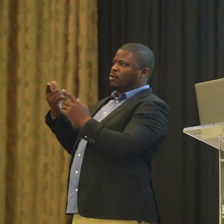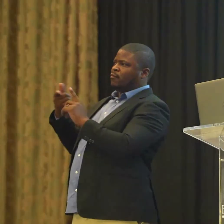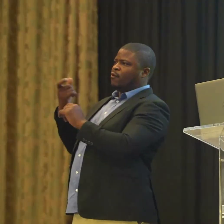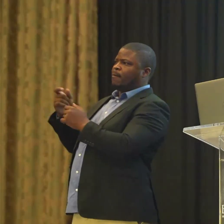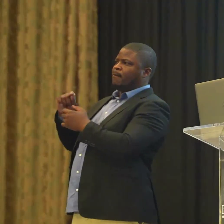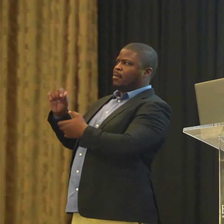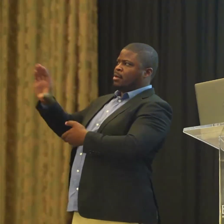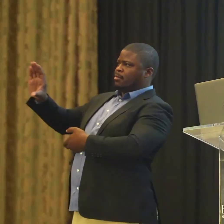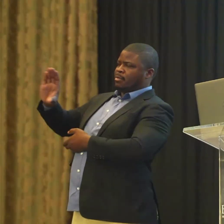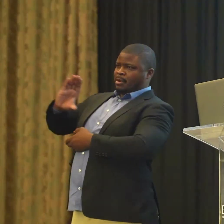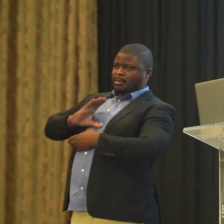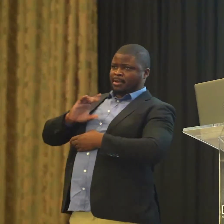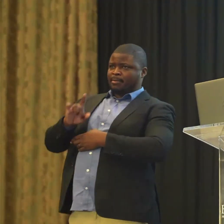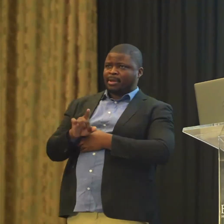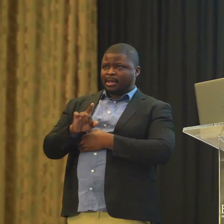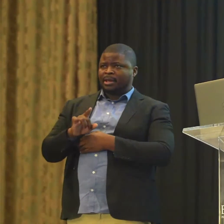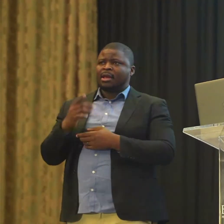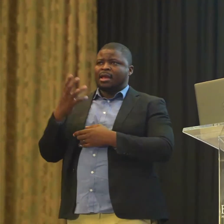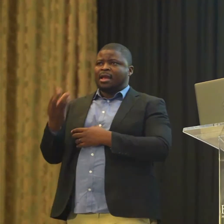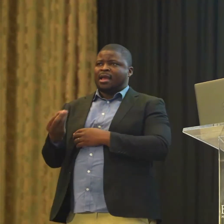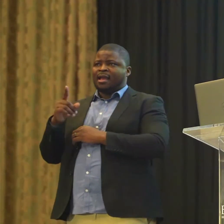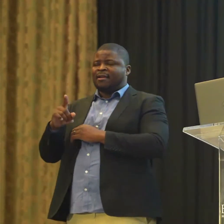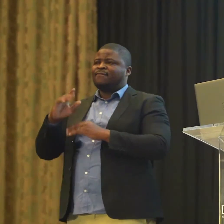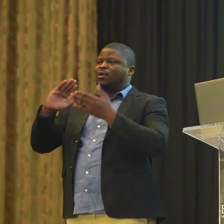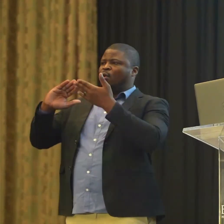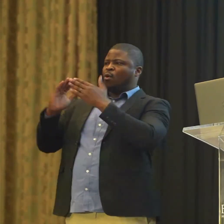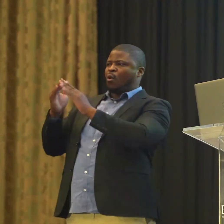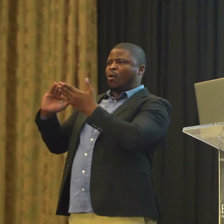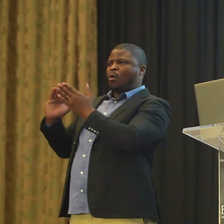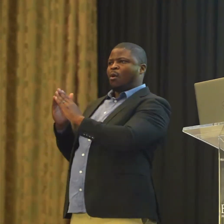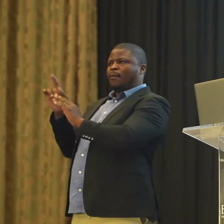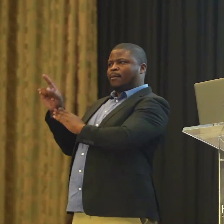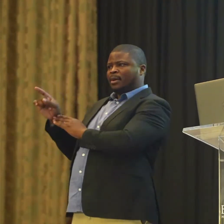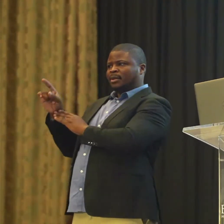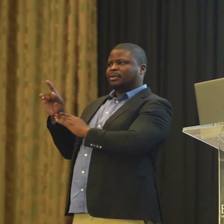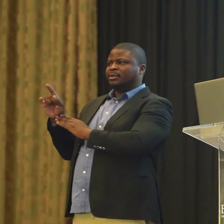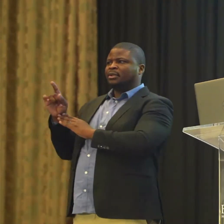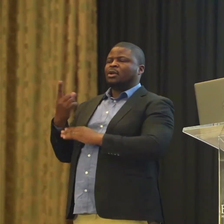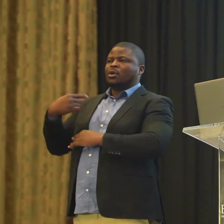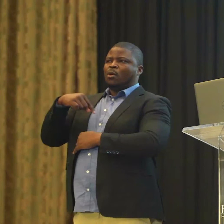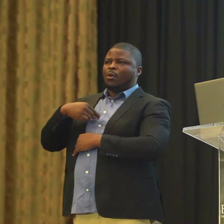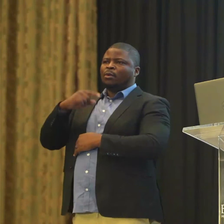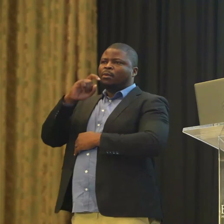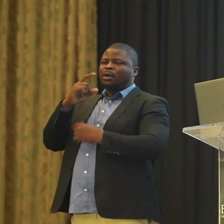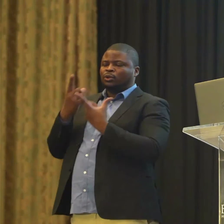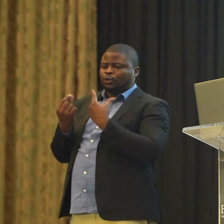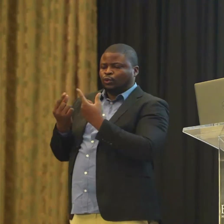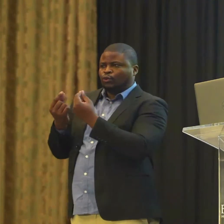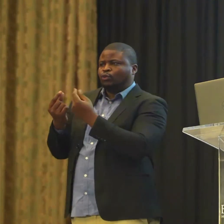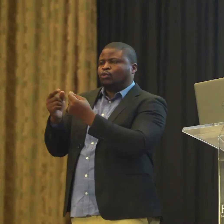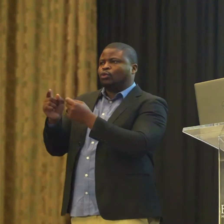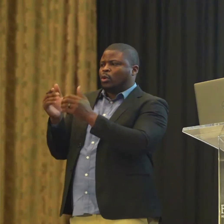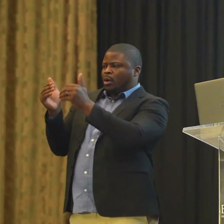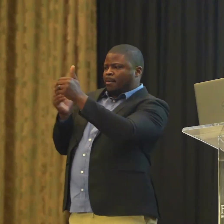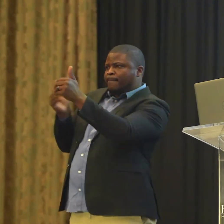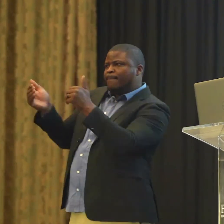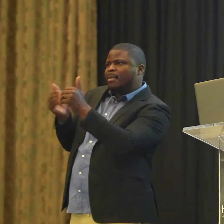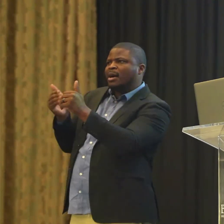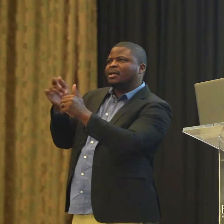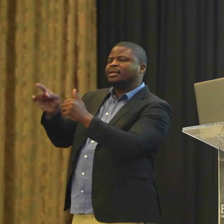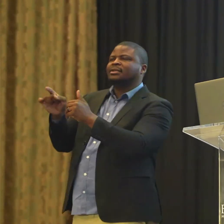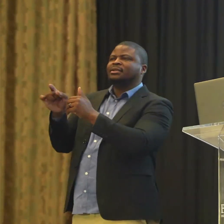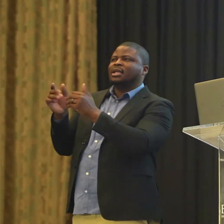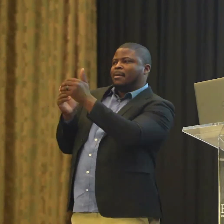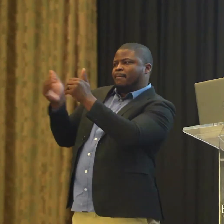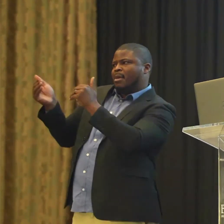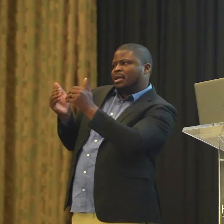are pockets of communities, if I can say, that we are doing well for, and that we are managing to kind of